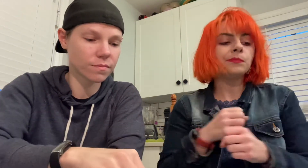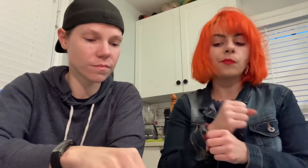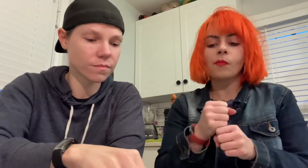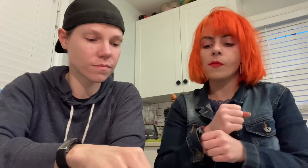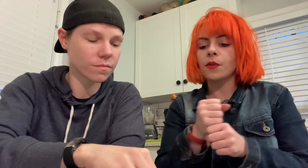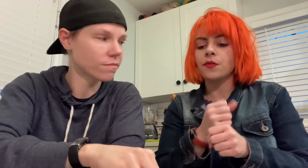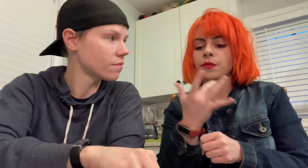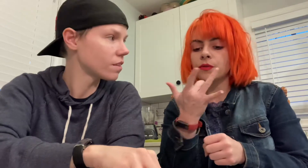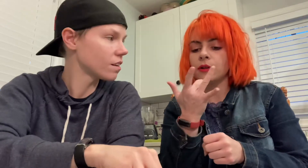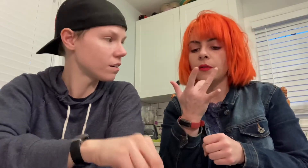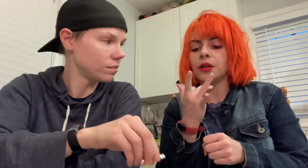And there's a